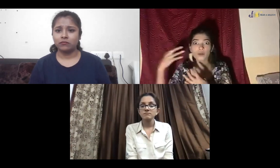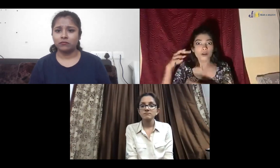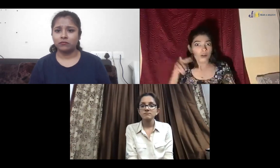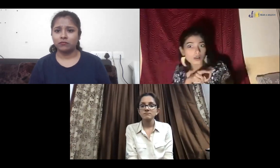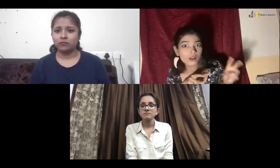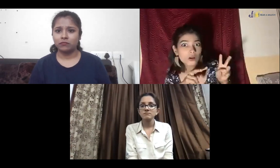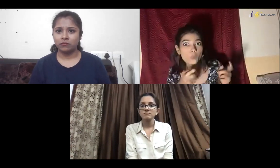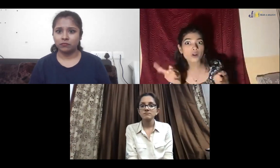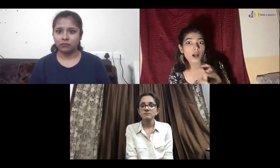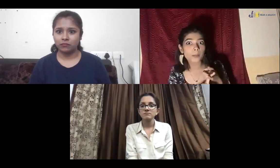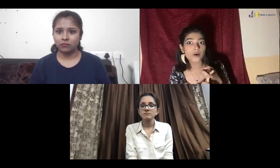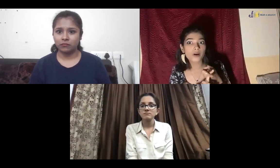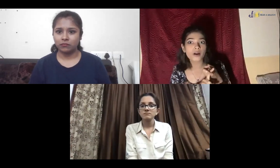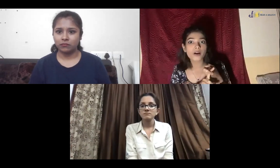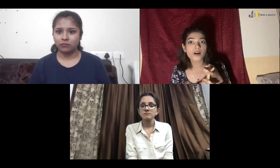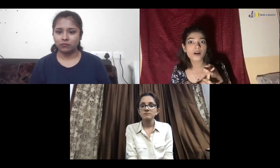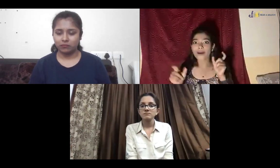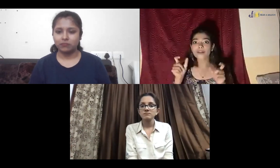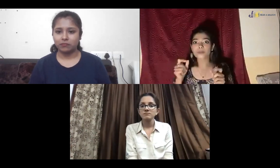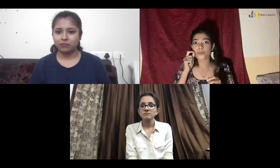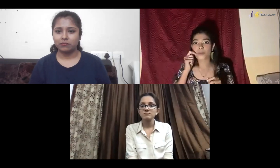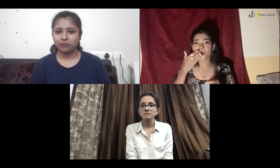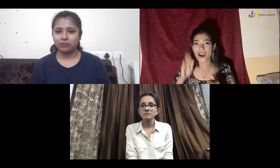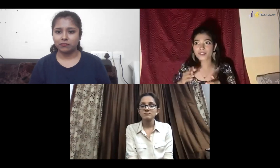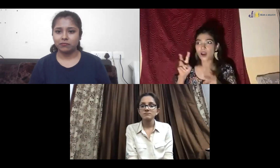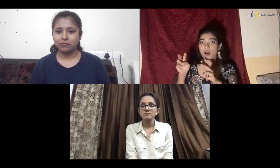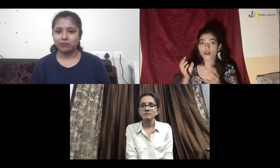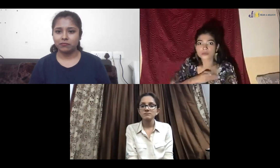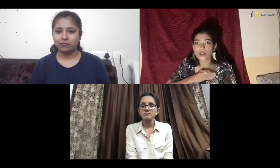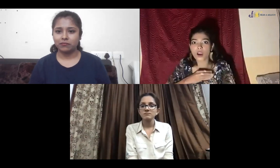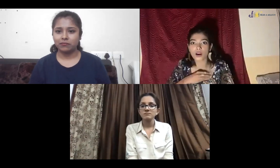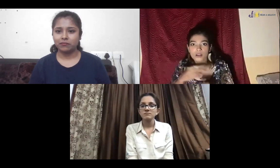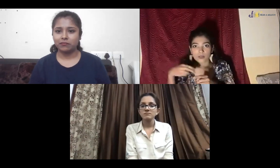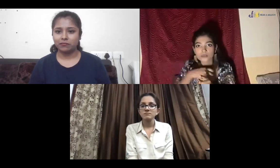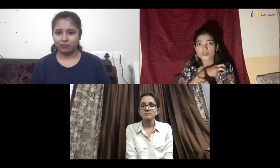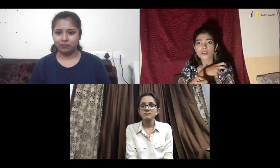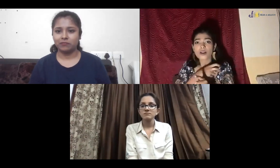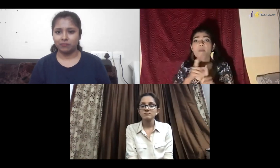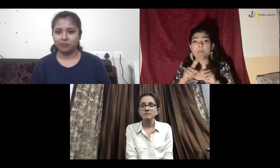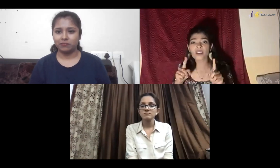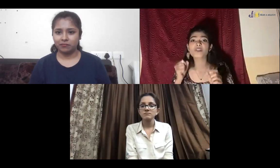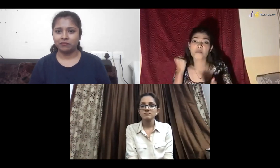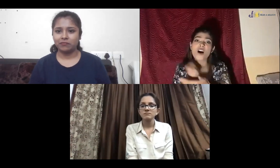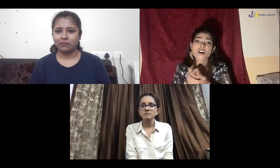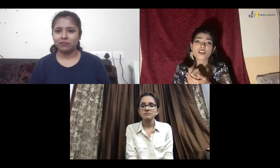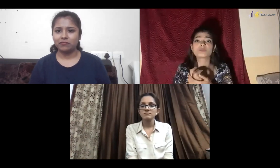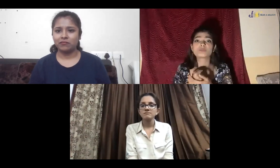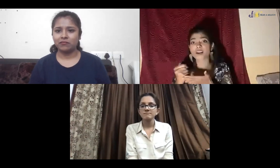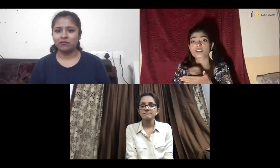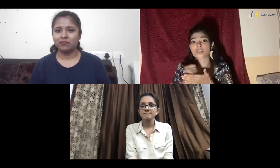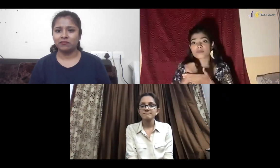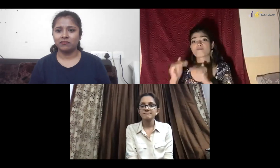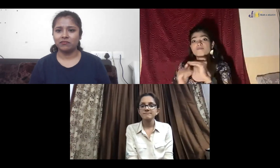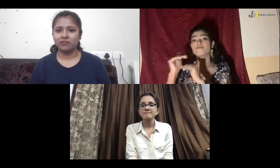taking pictures and all, so that other people could see that, yeah, we are not feeling safe at that time. So they would know, that person would know that,